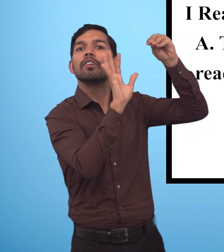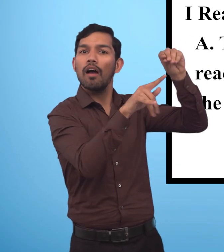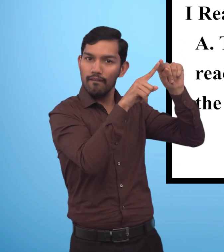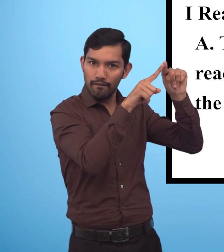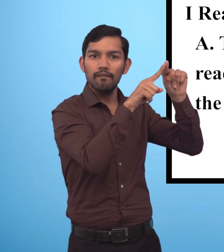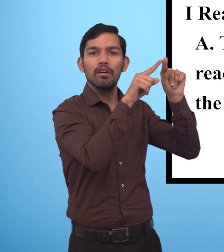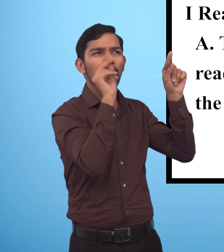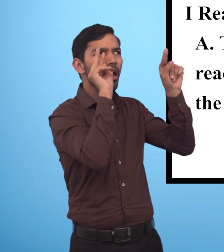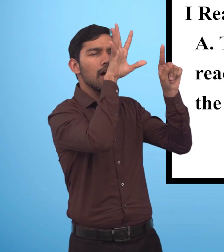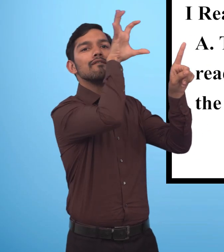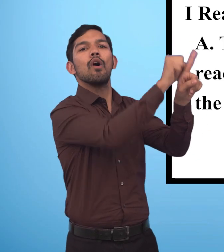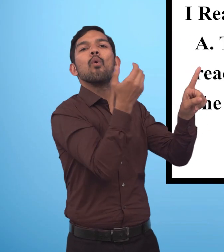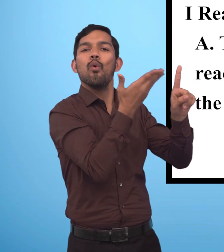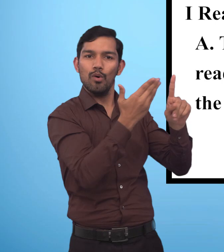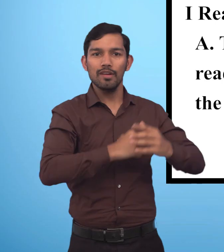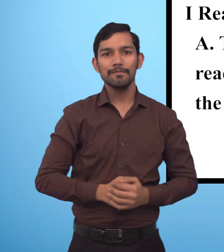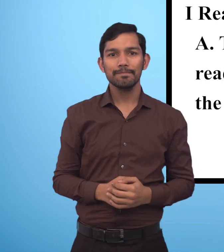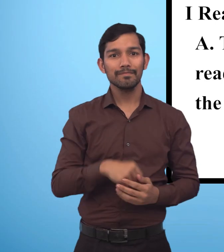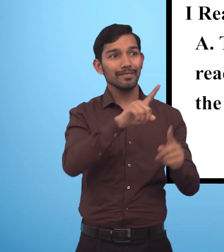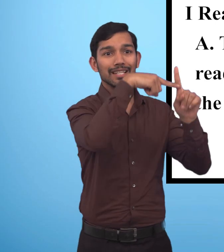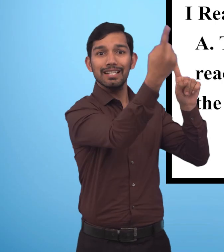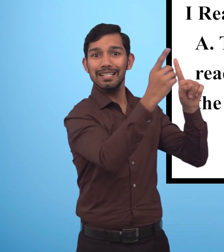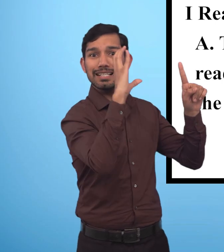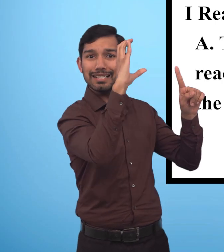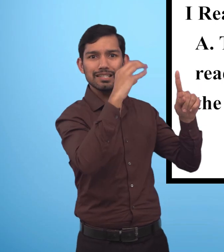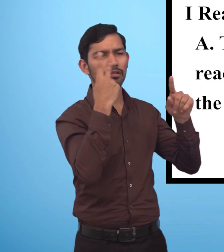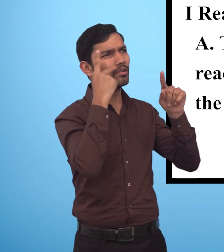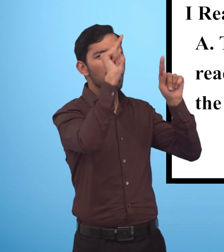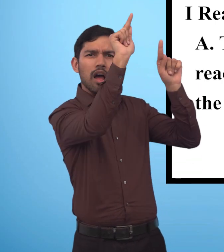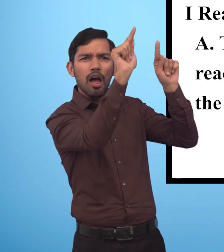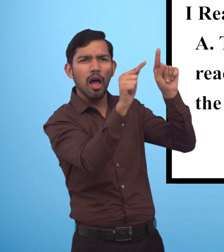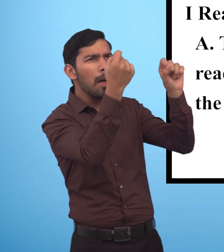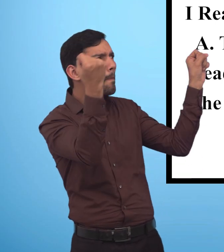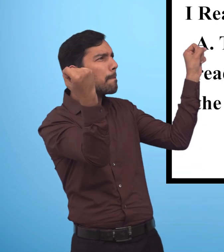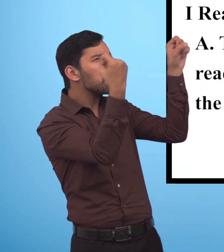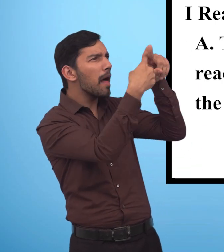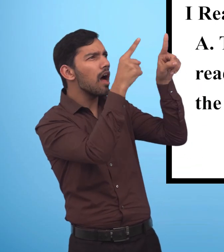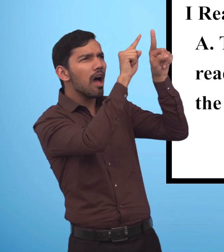Now, match the word to its correct synonym in column C.